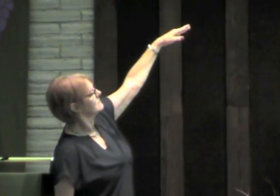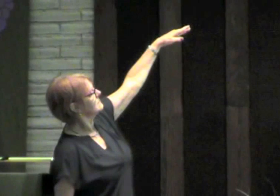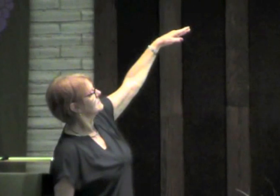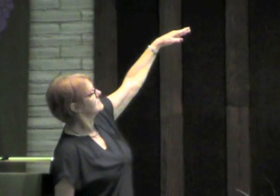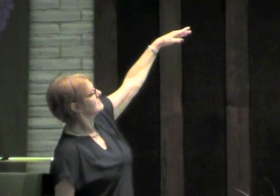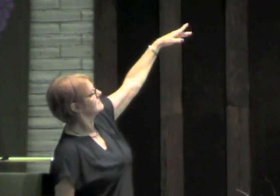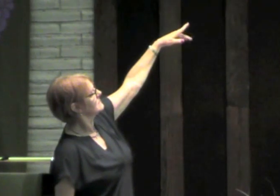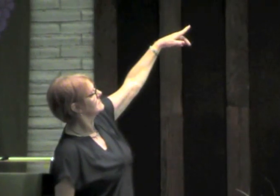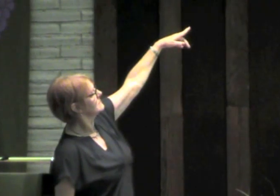slide next.